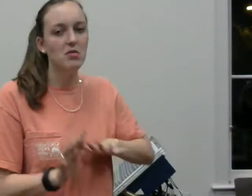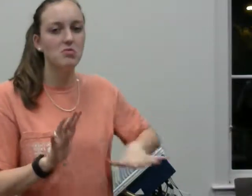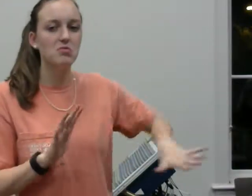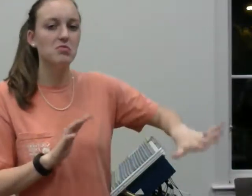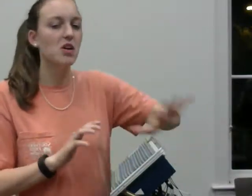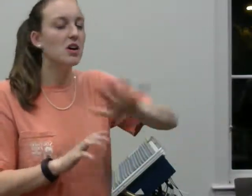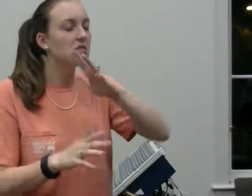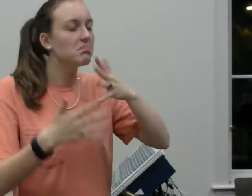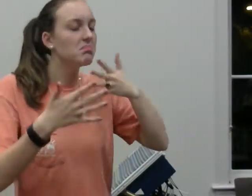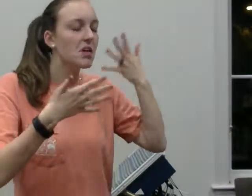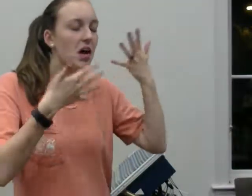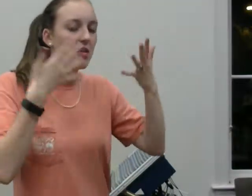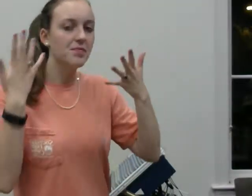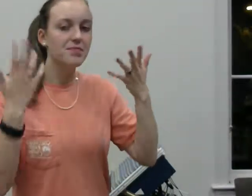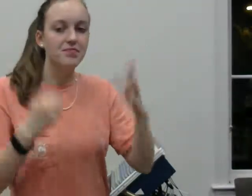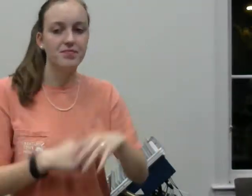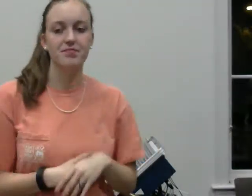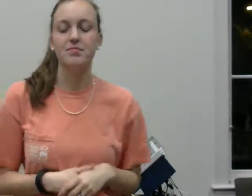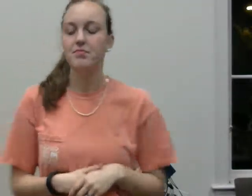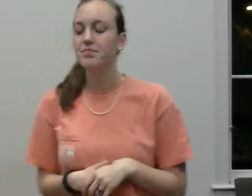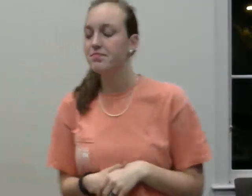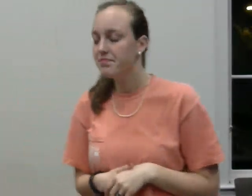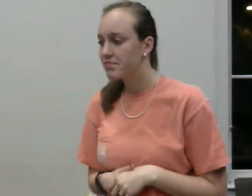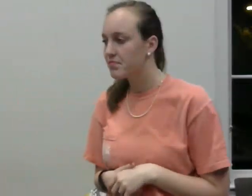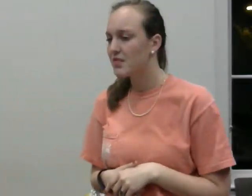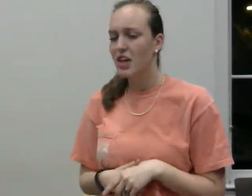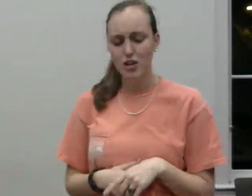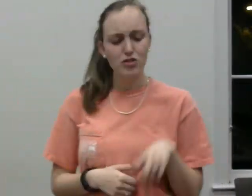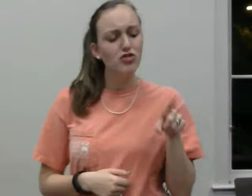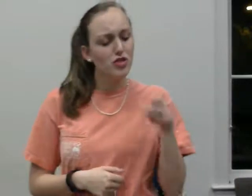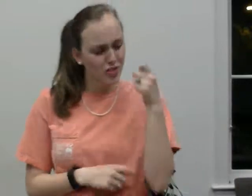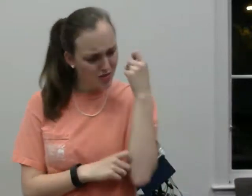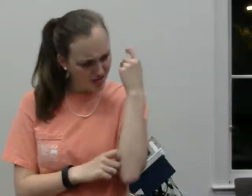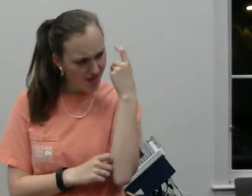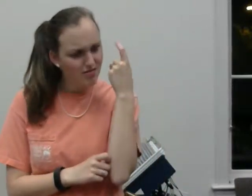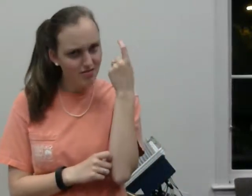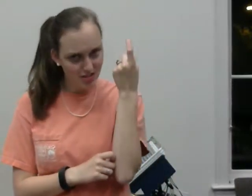And because she was an understanding mother, even though she was a cow,